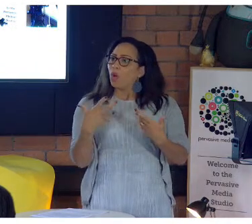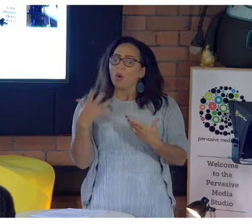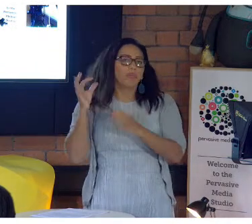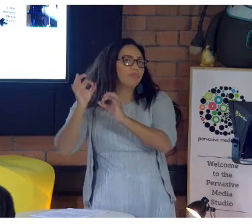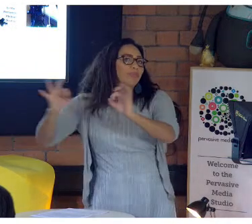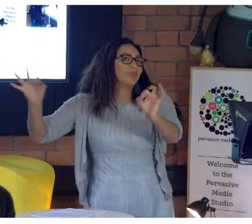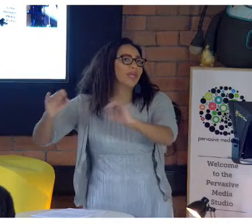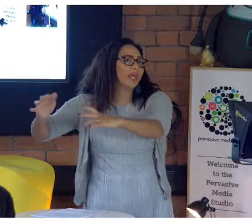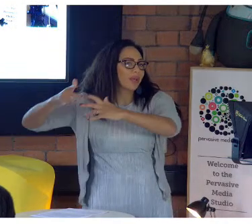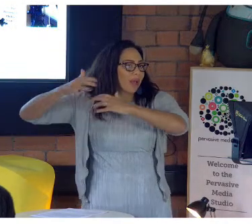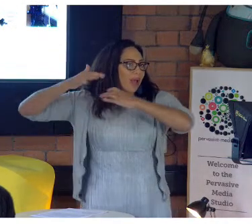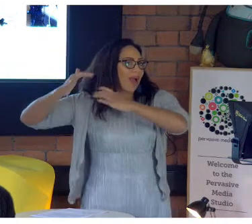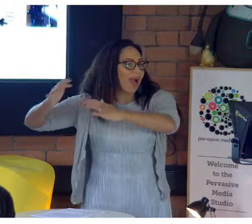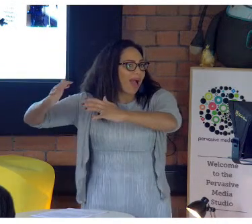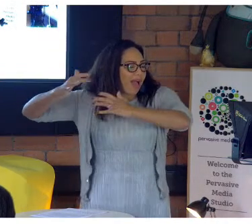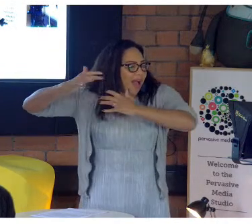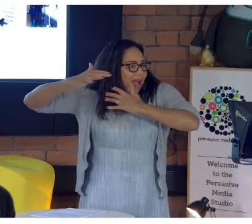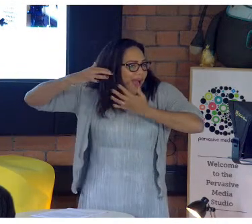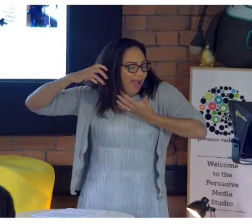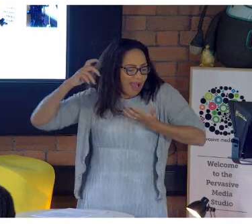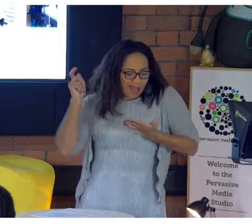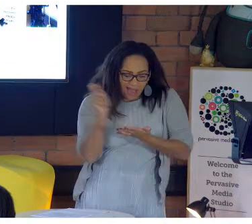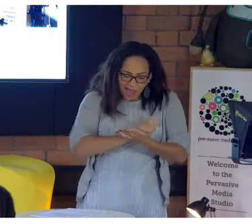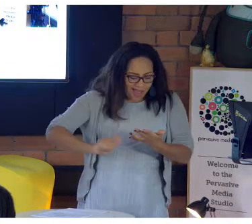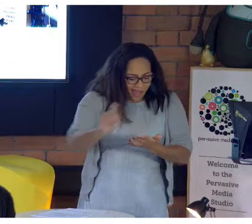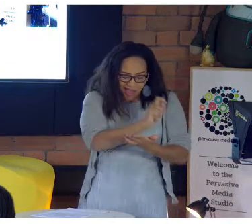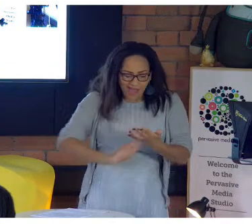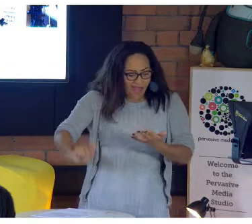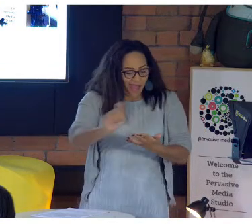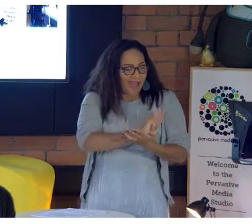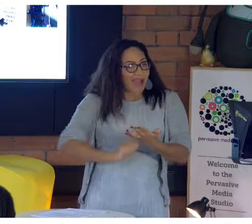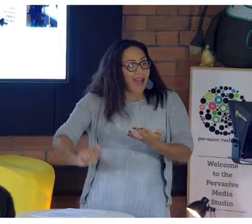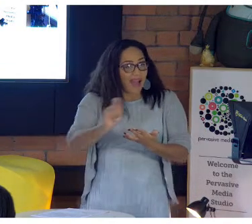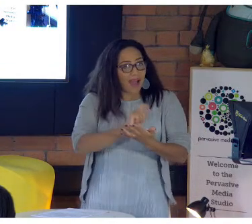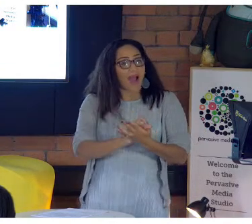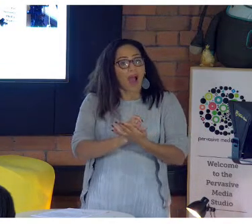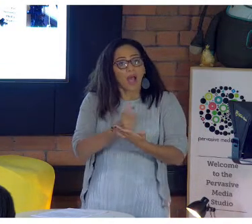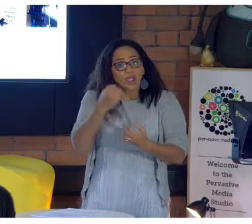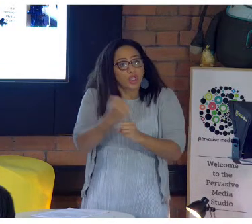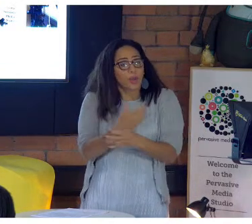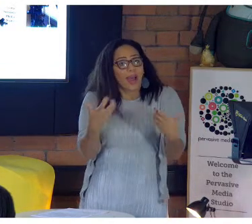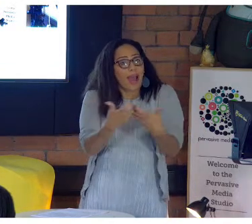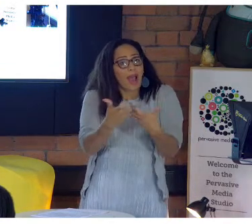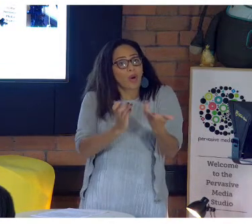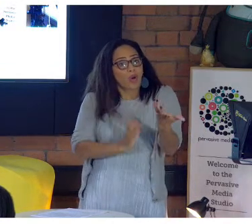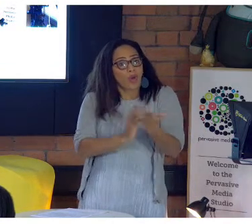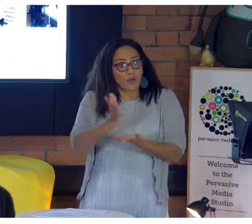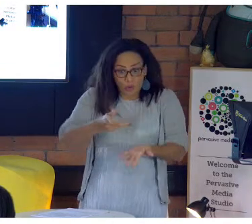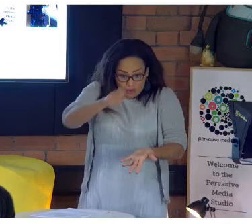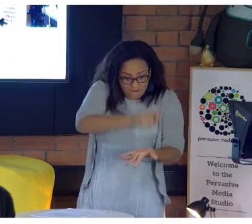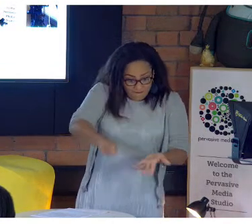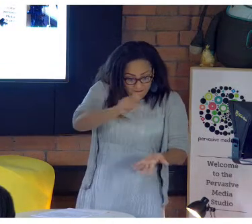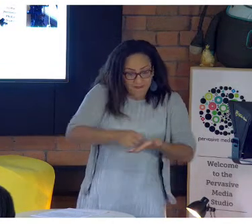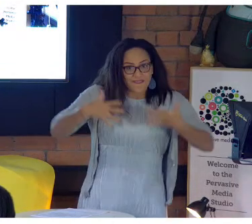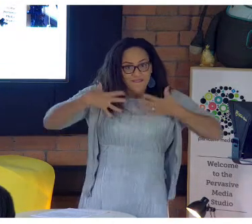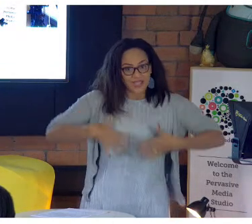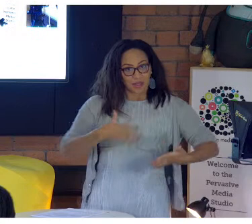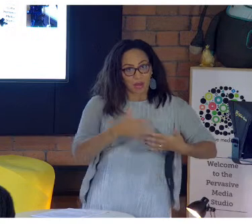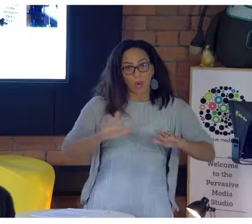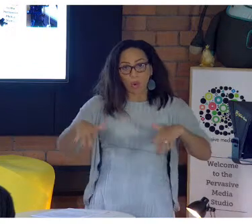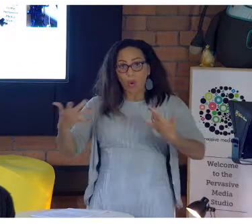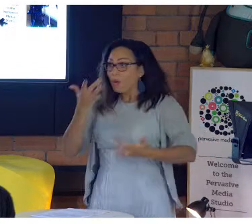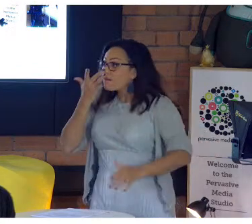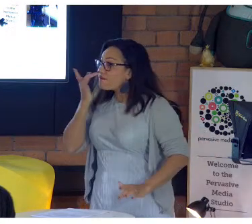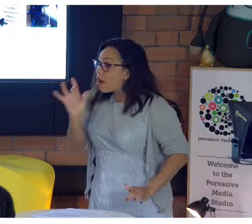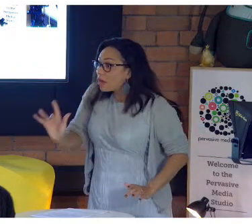concert. And I do so in physical and virtual spaces. So in December 2019,